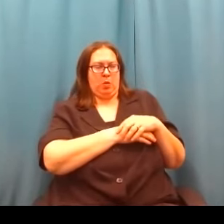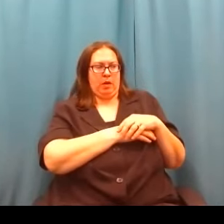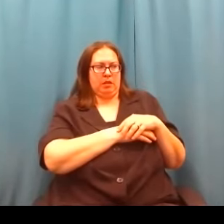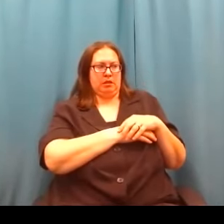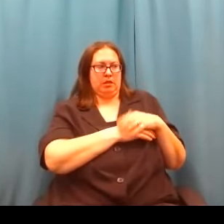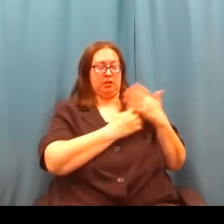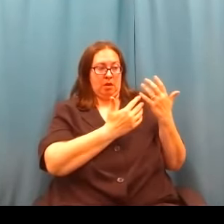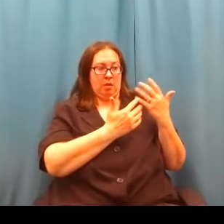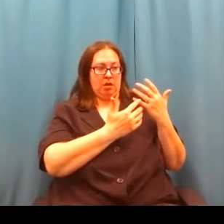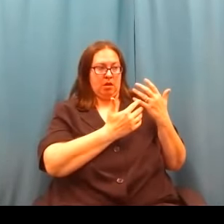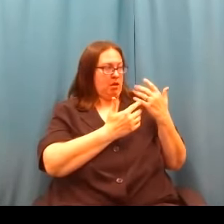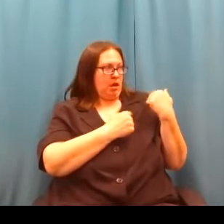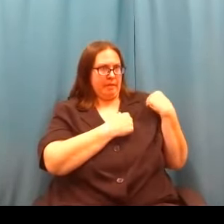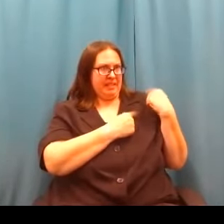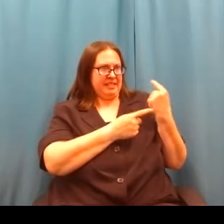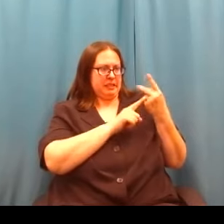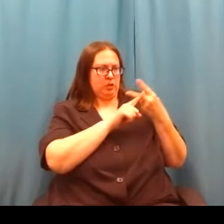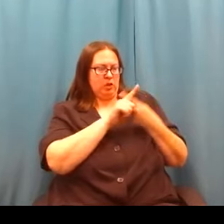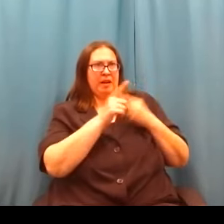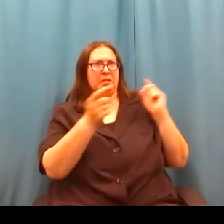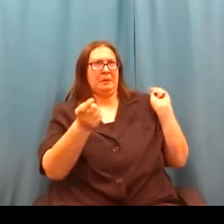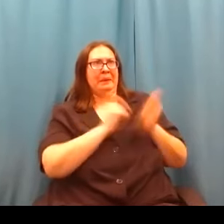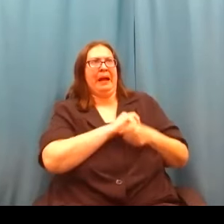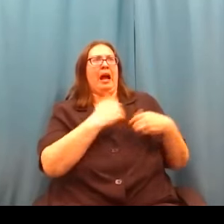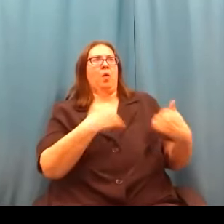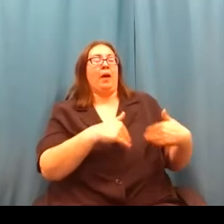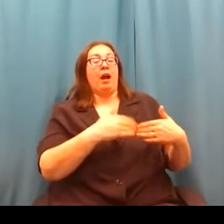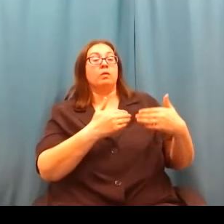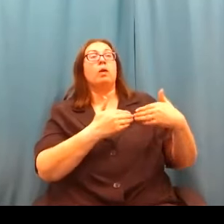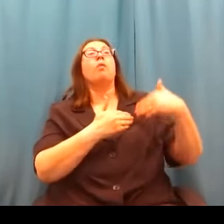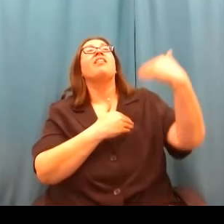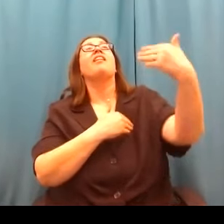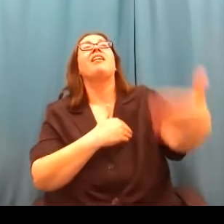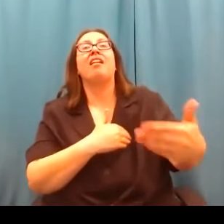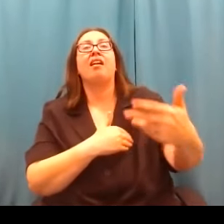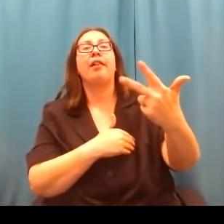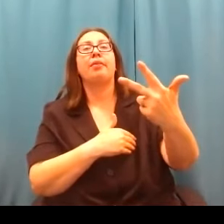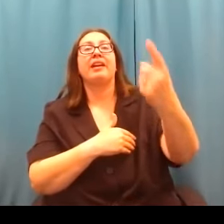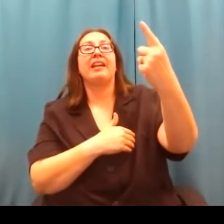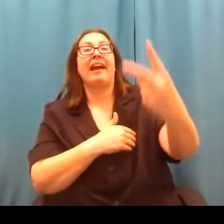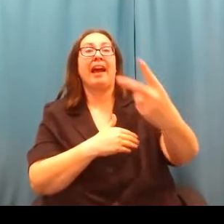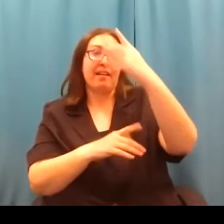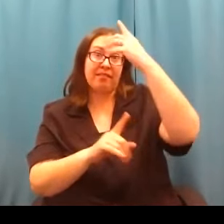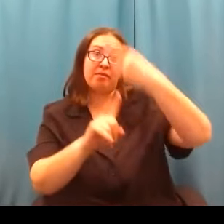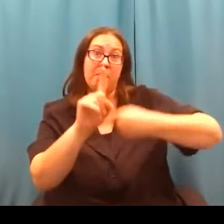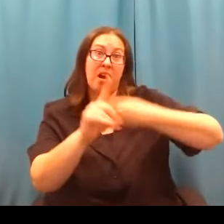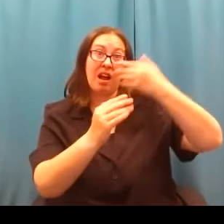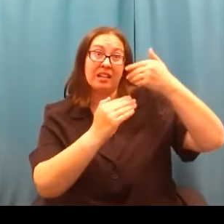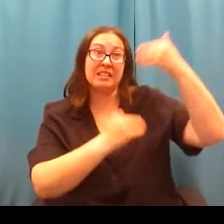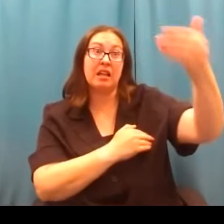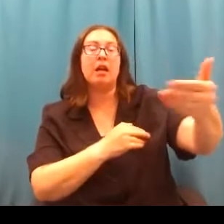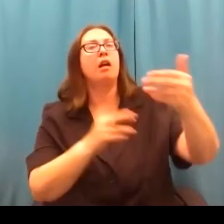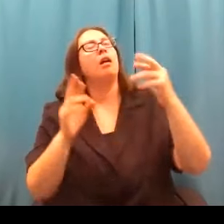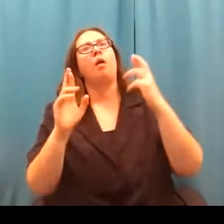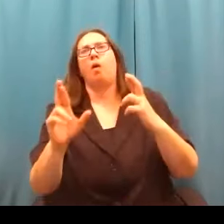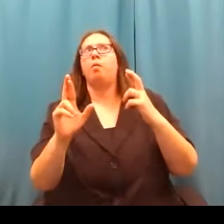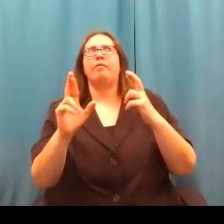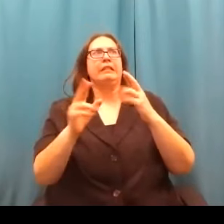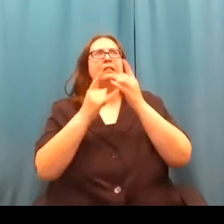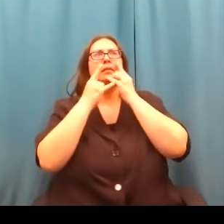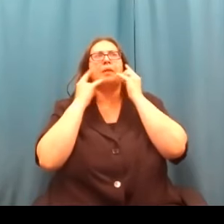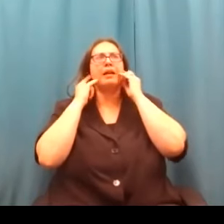how different things are just in the last 2 months. So in another 3.5 months, hopefully they won't have to wear masks, but we'll